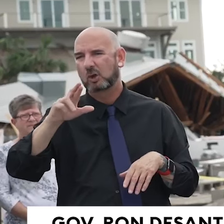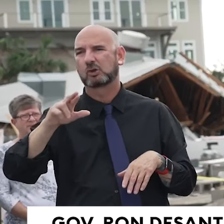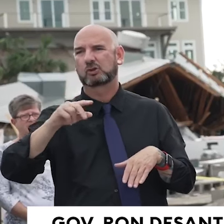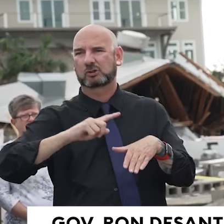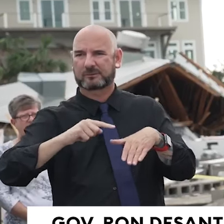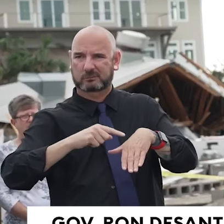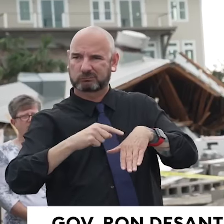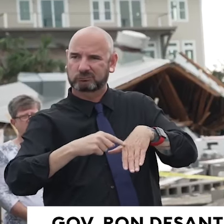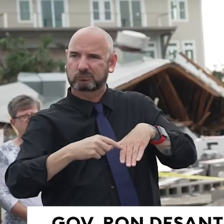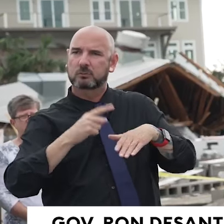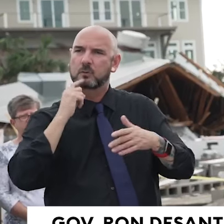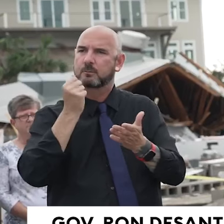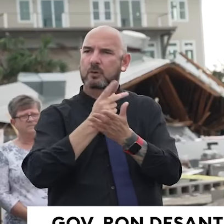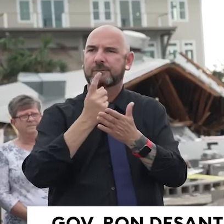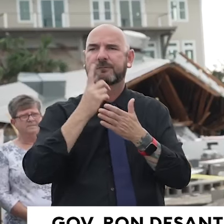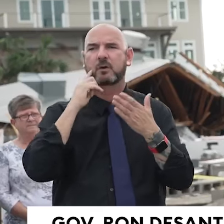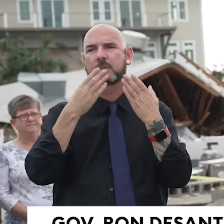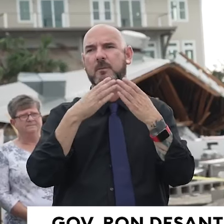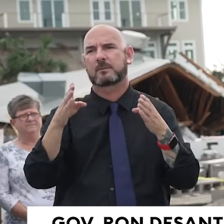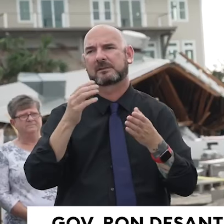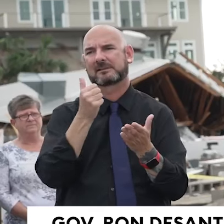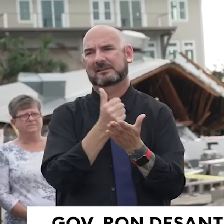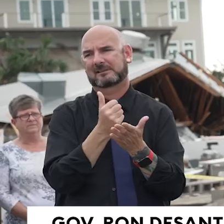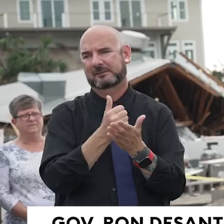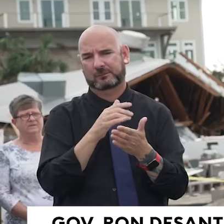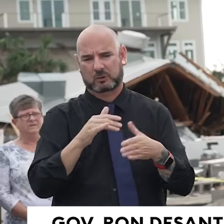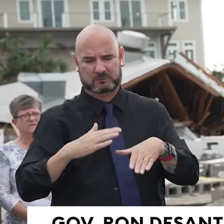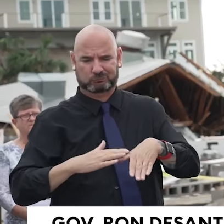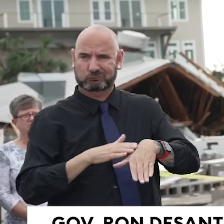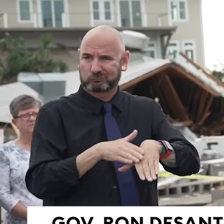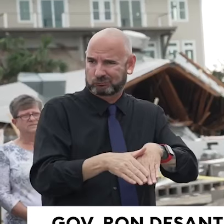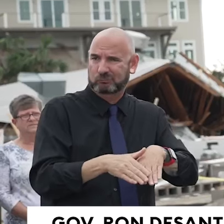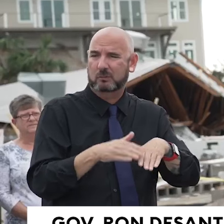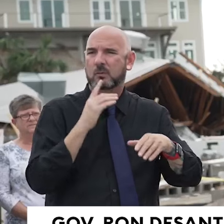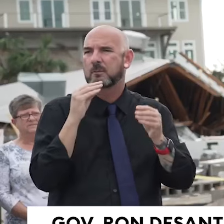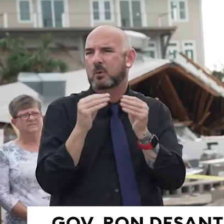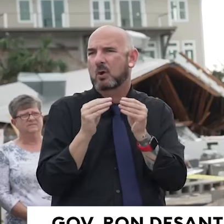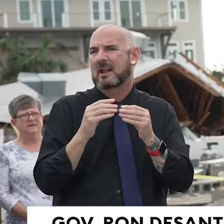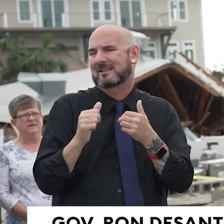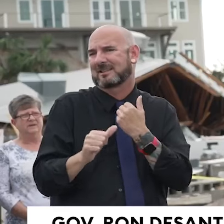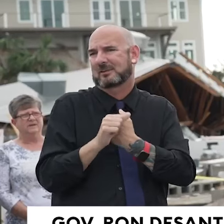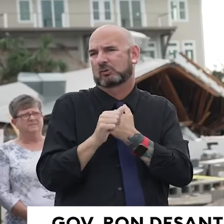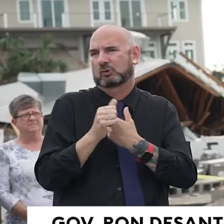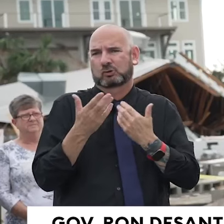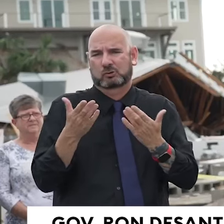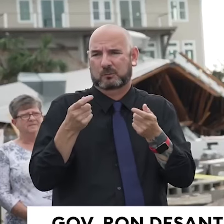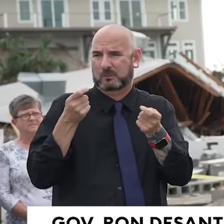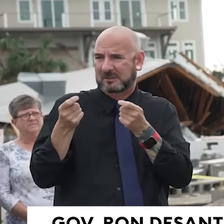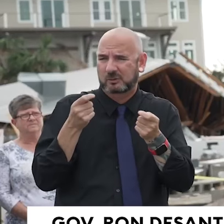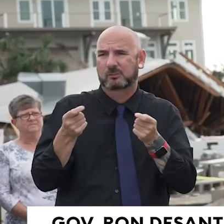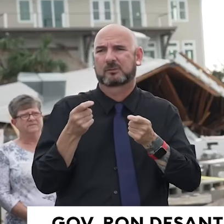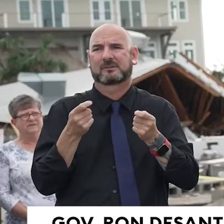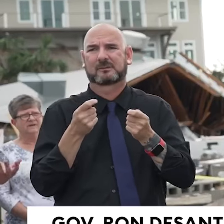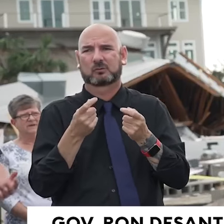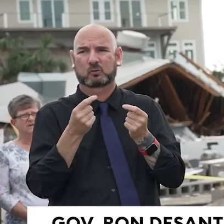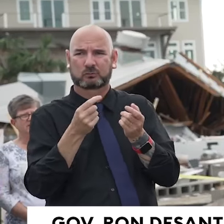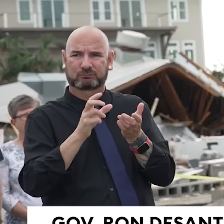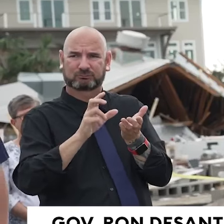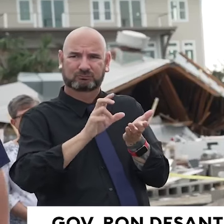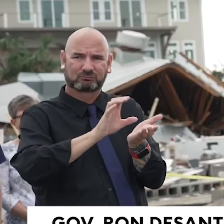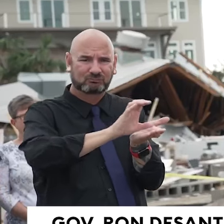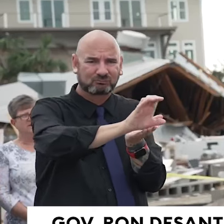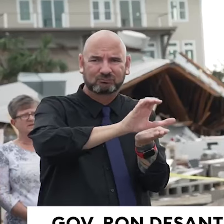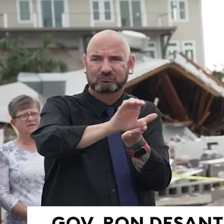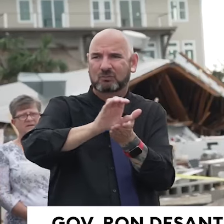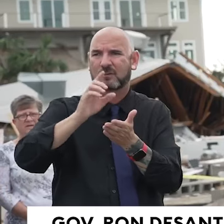more. And we also have hazard mitigation grant programs. You are eligible, the counties in the state of Florida, to apply for